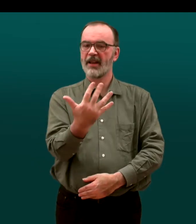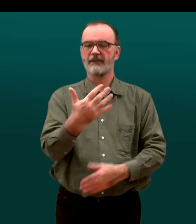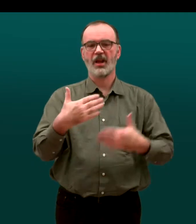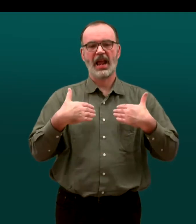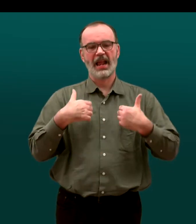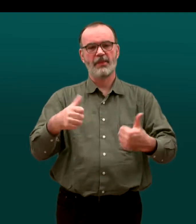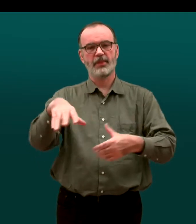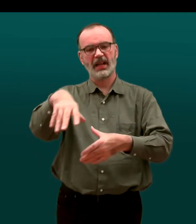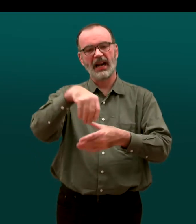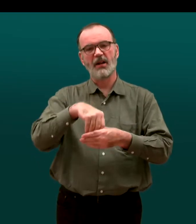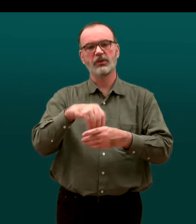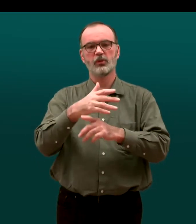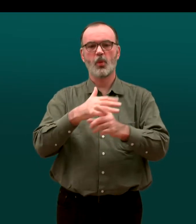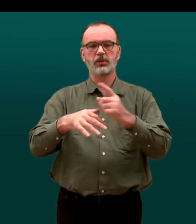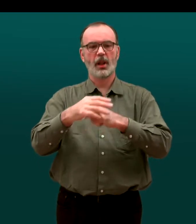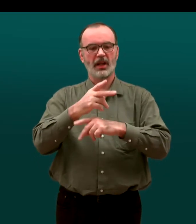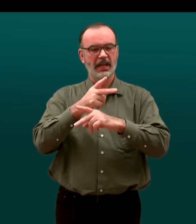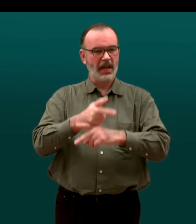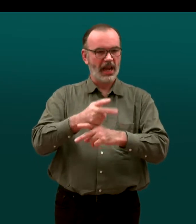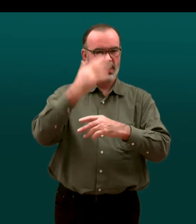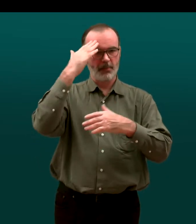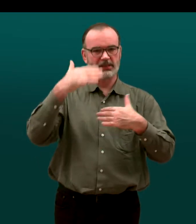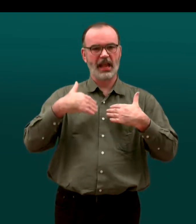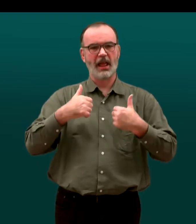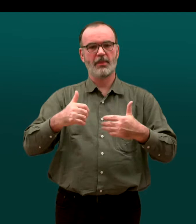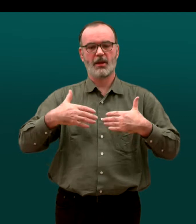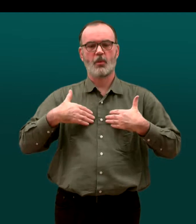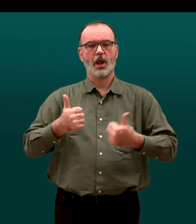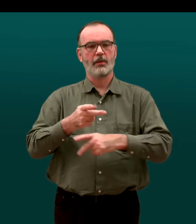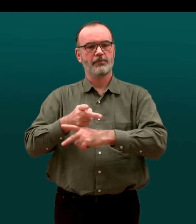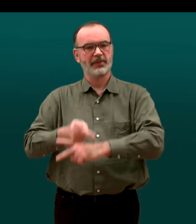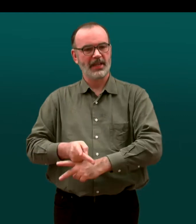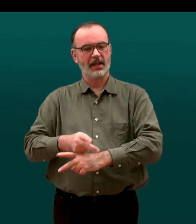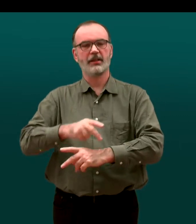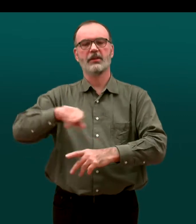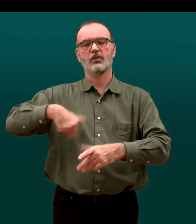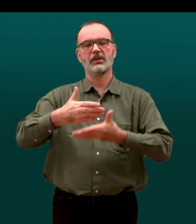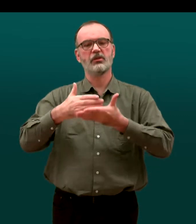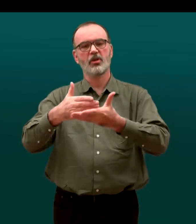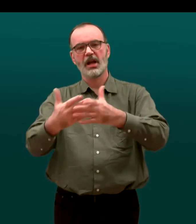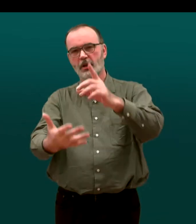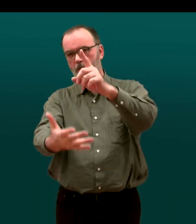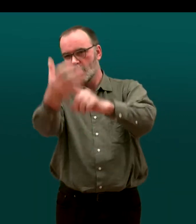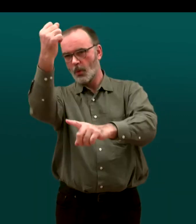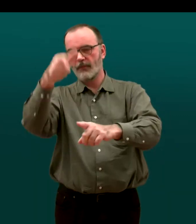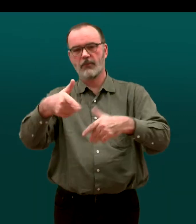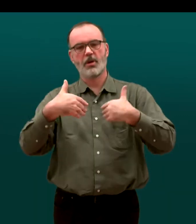Number 5. Health, including social care, mental health, and well-being. We share the long-term goal